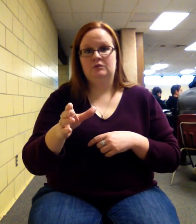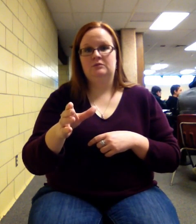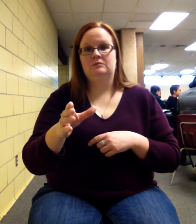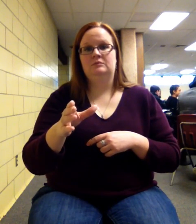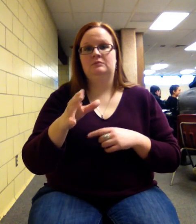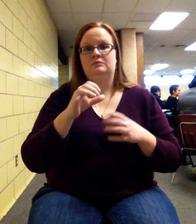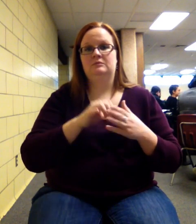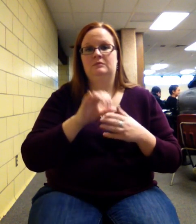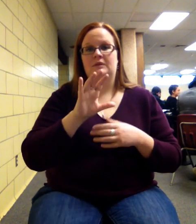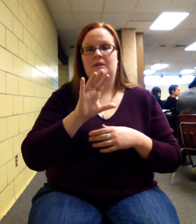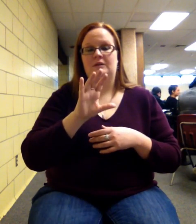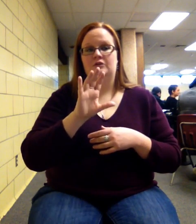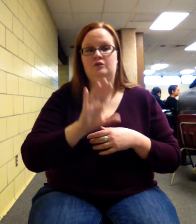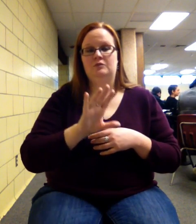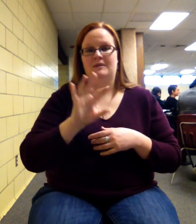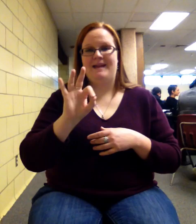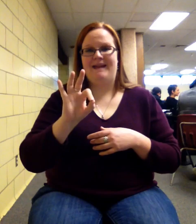that's your FV, your future value.